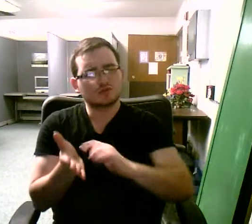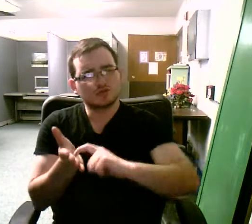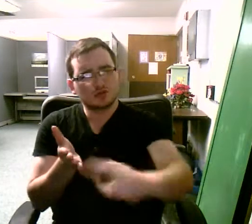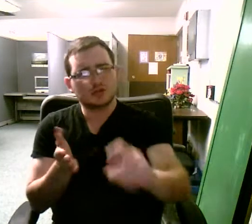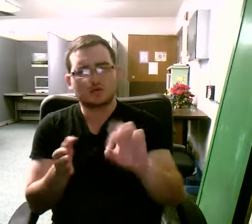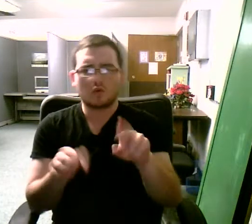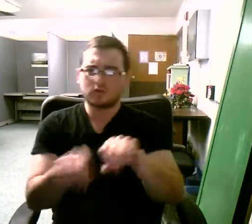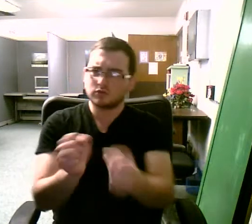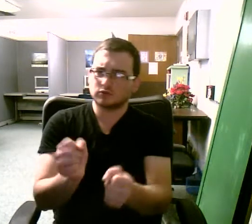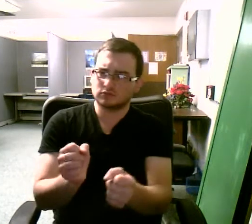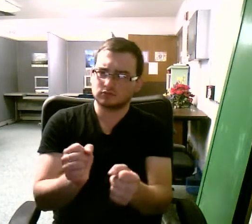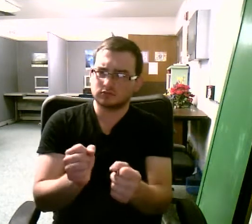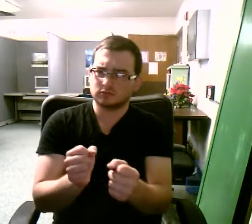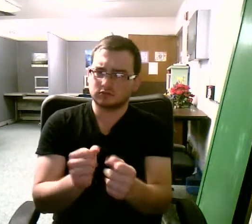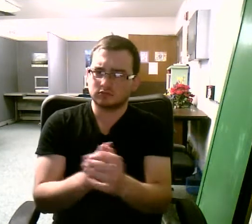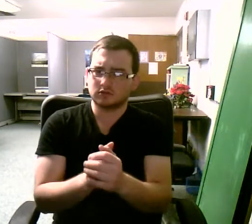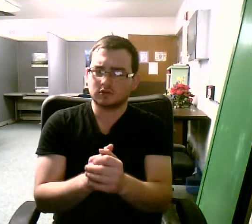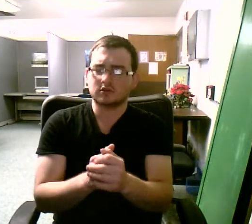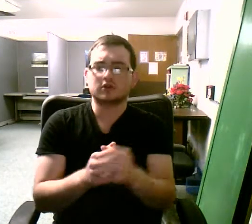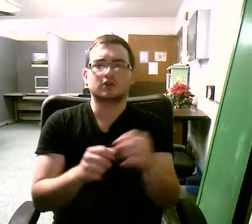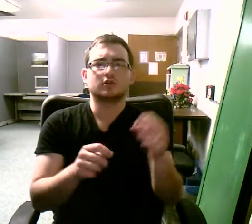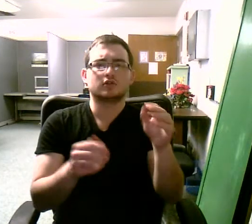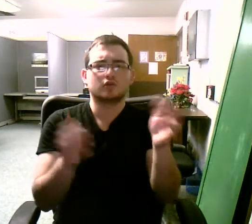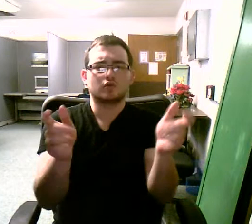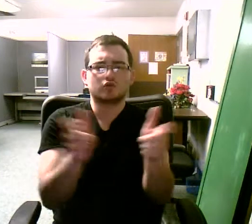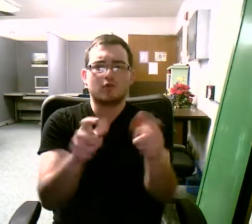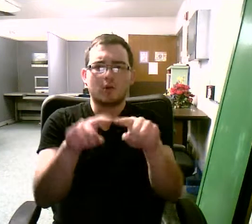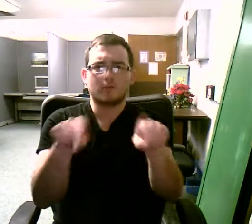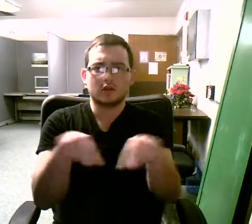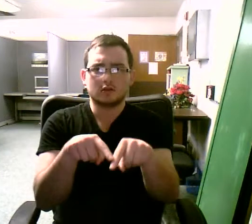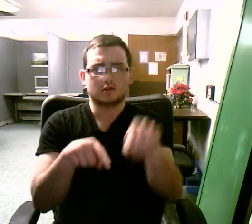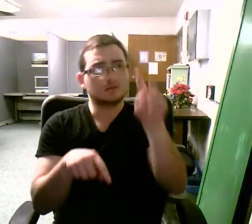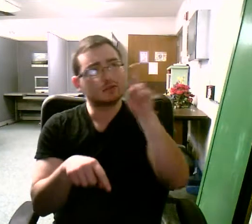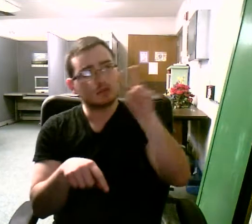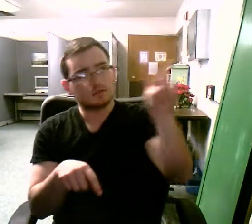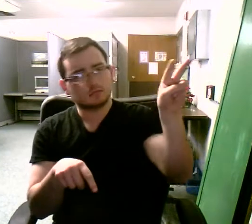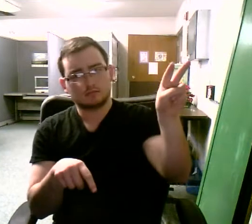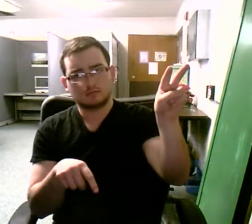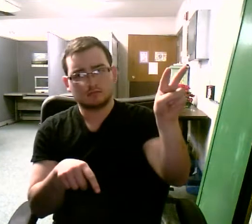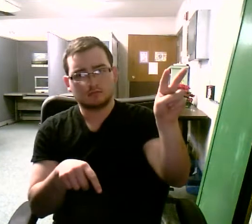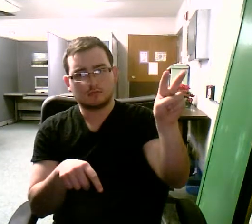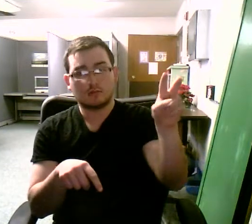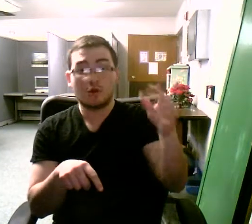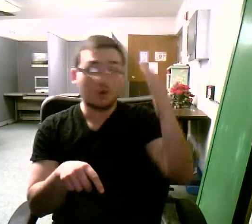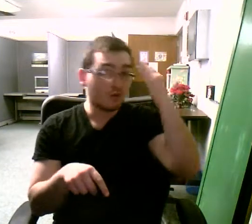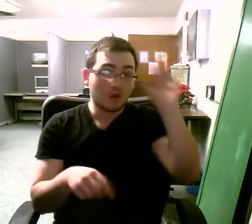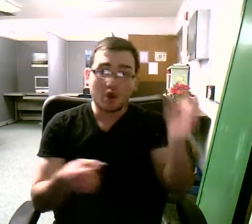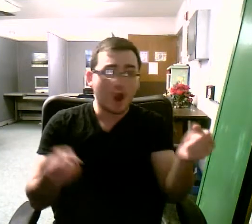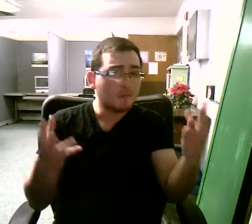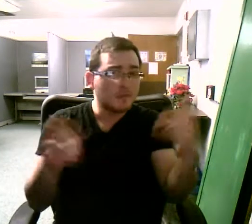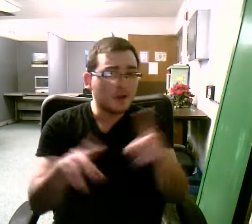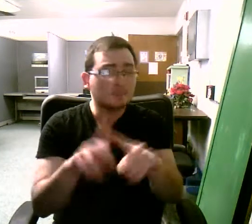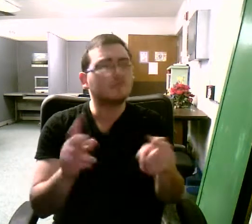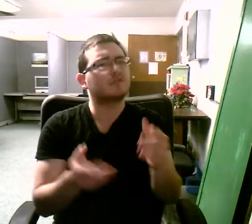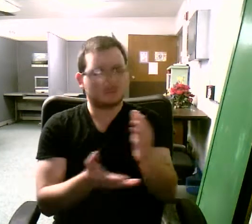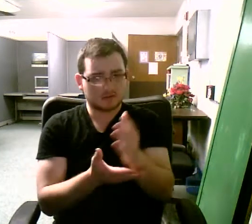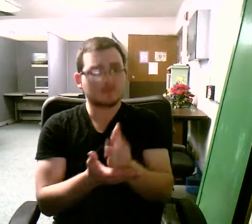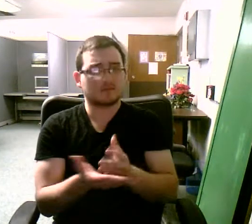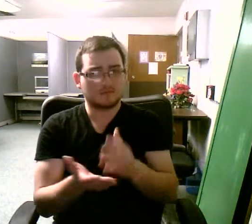scratched or damaged. And we don't know the total, do we? But we know there's some. And then, so she decided to throw them